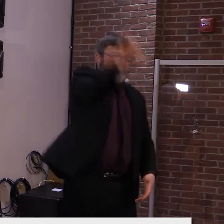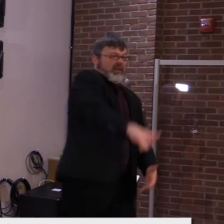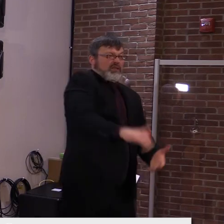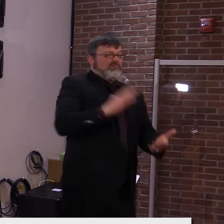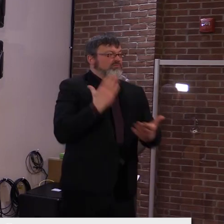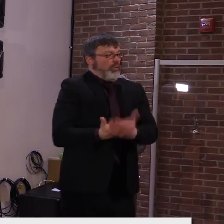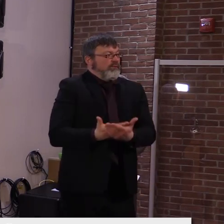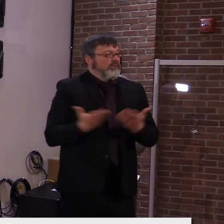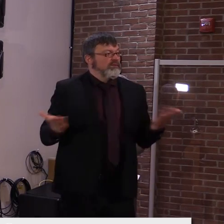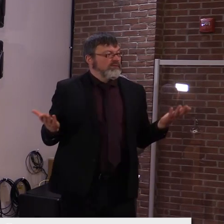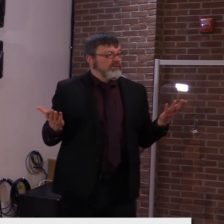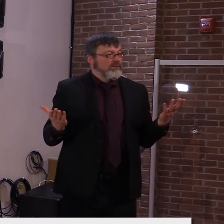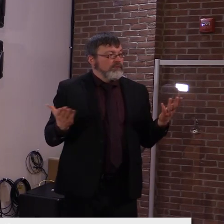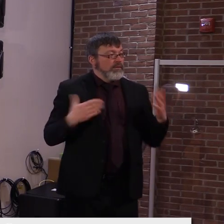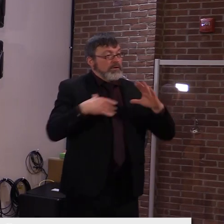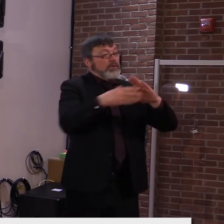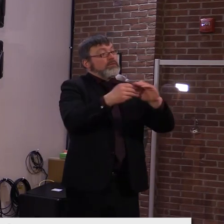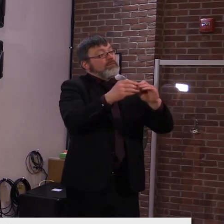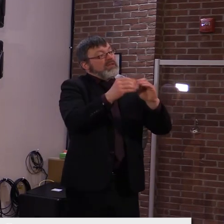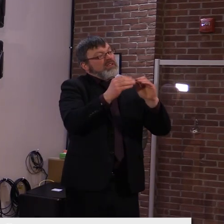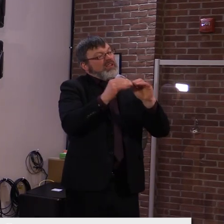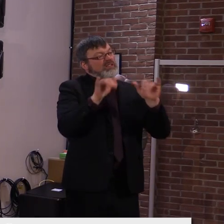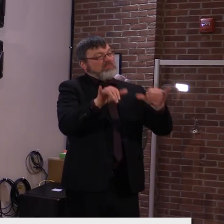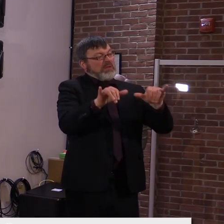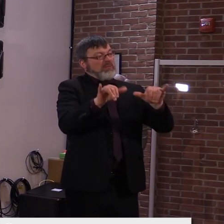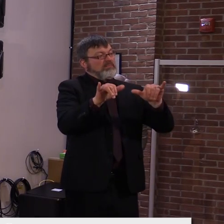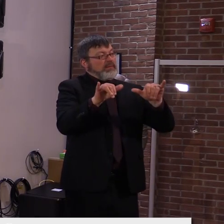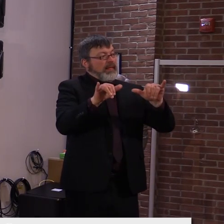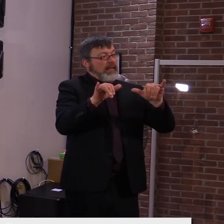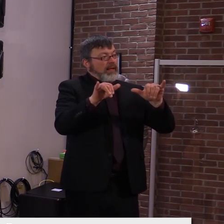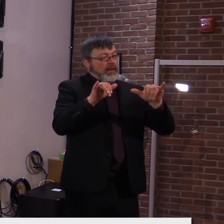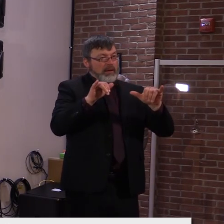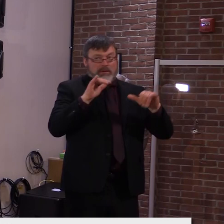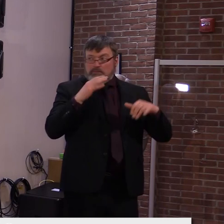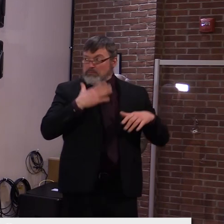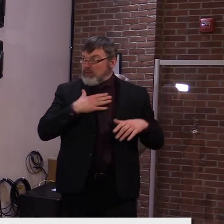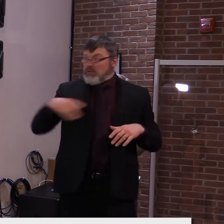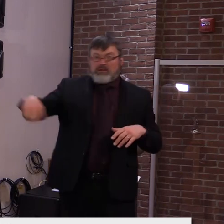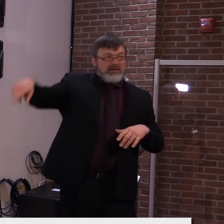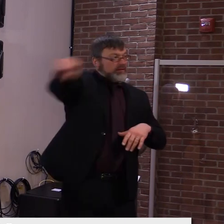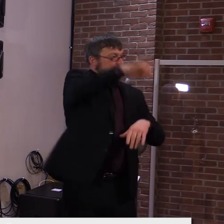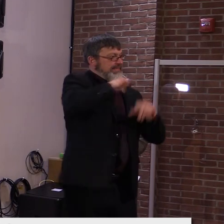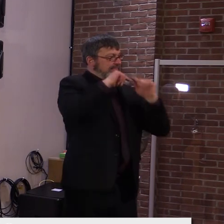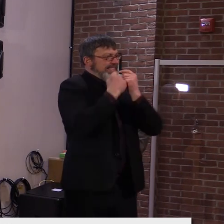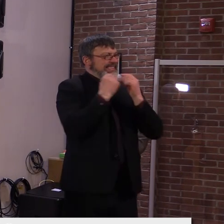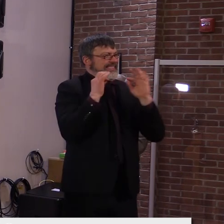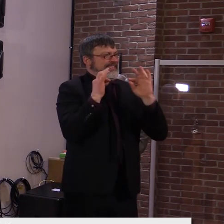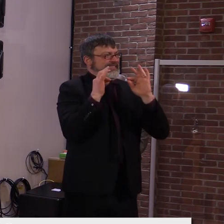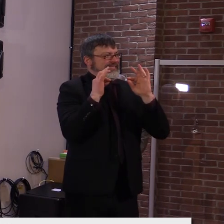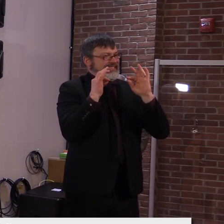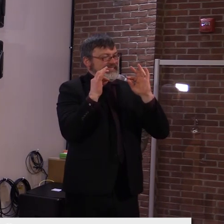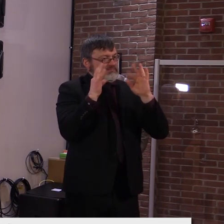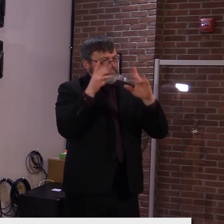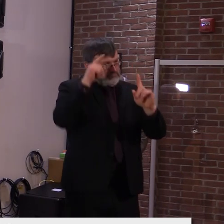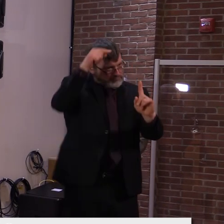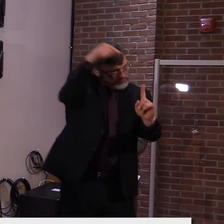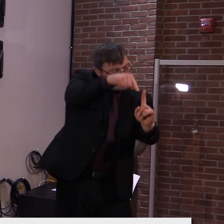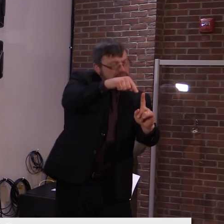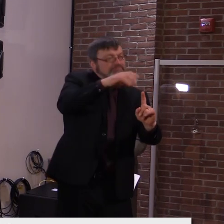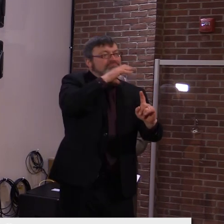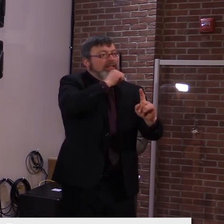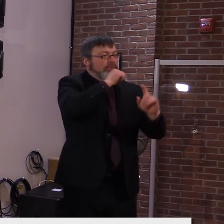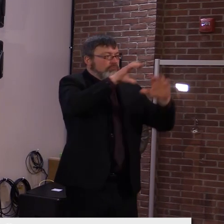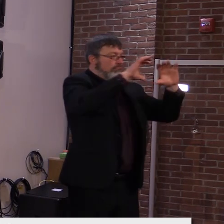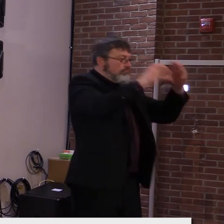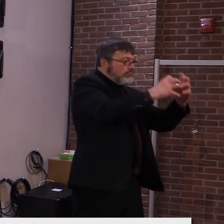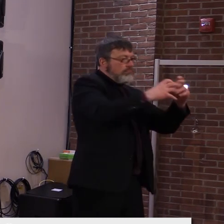this decision as a team that we go back to the age banding just as soon as we finish with the education system.